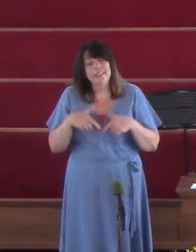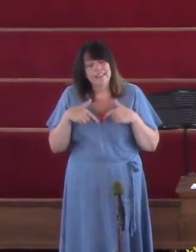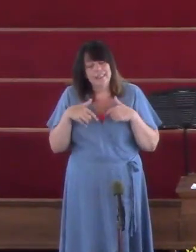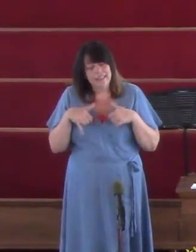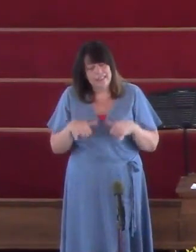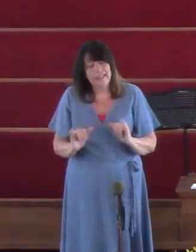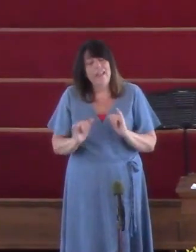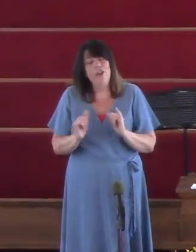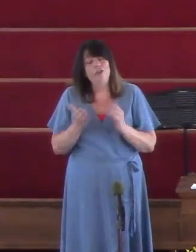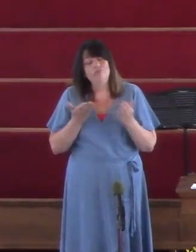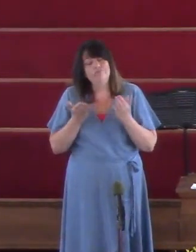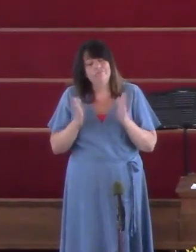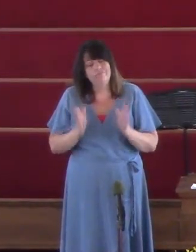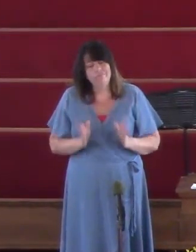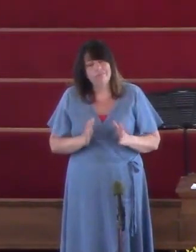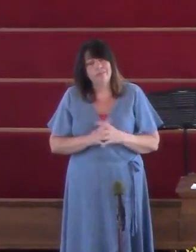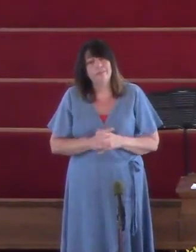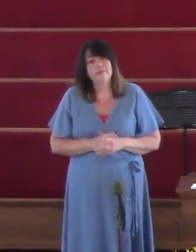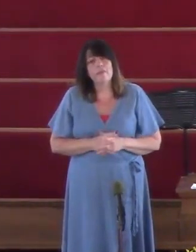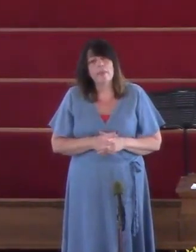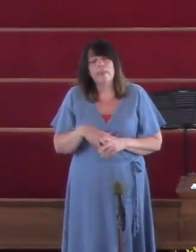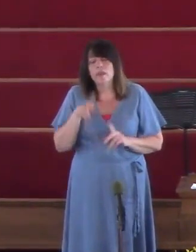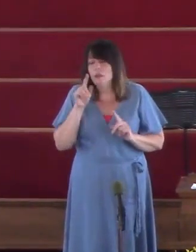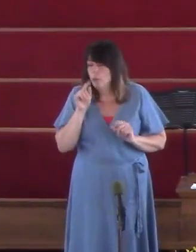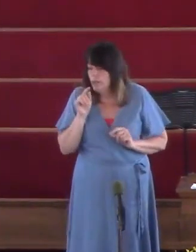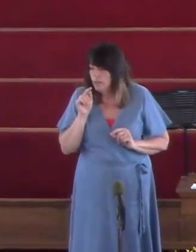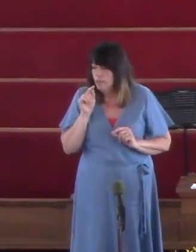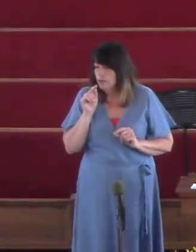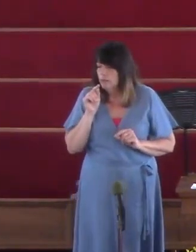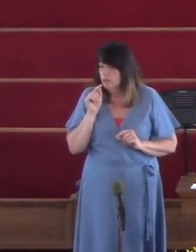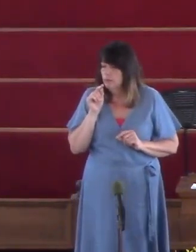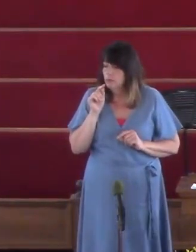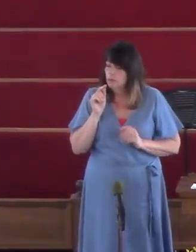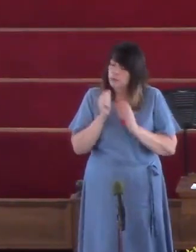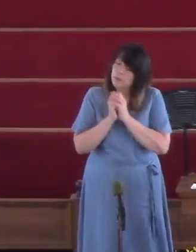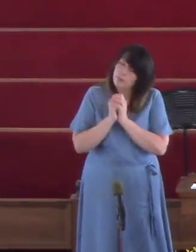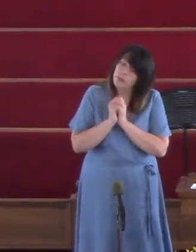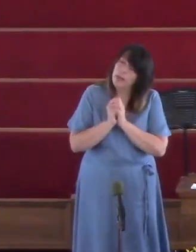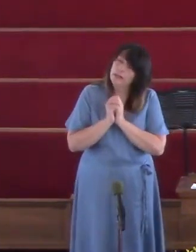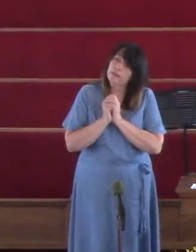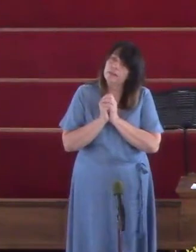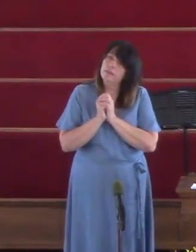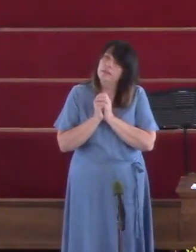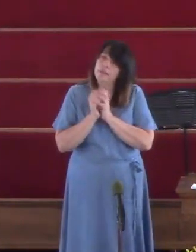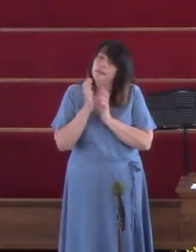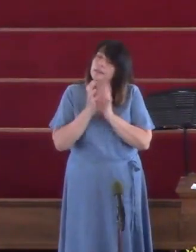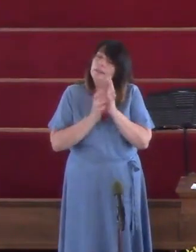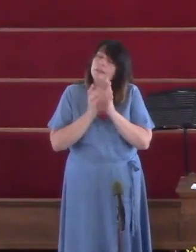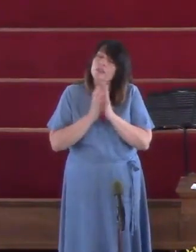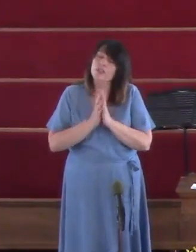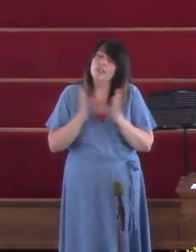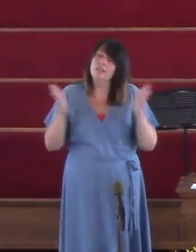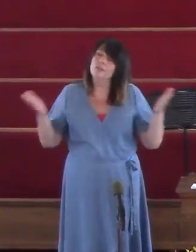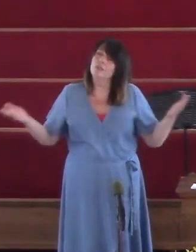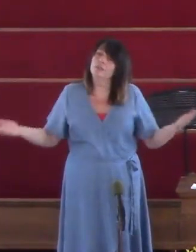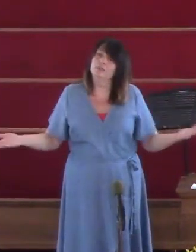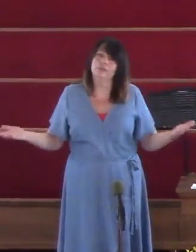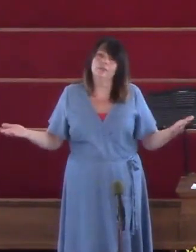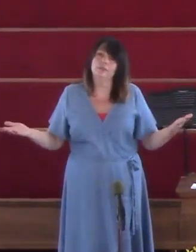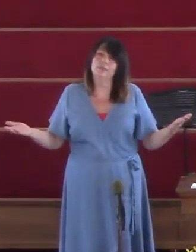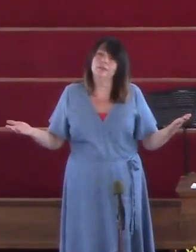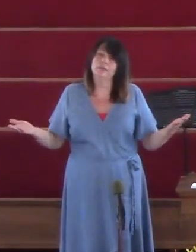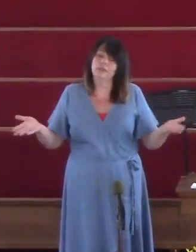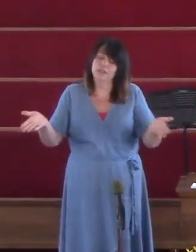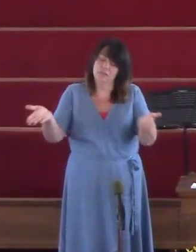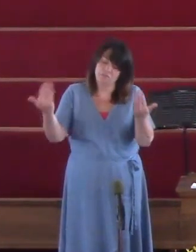he's only a whisper of a prayer away. And the arm is outstretched and he's reaching out. He said, come